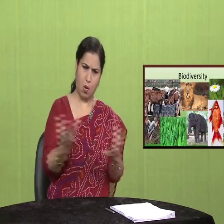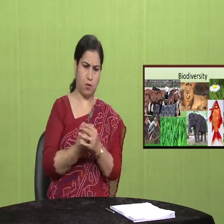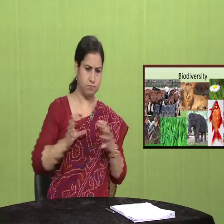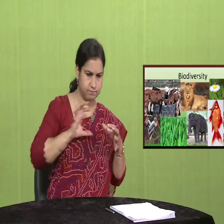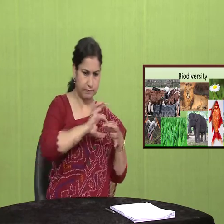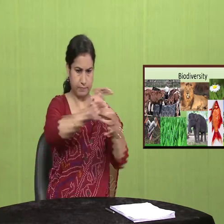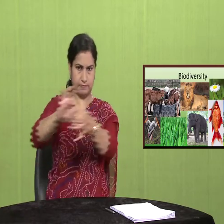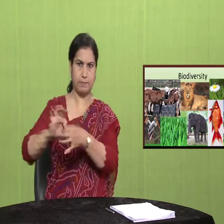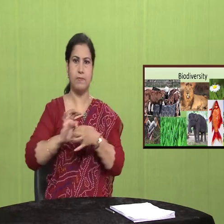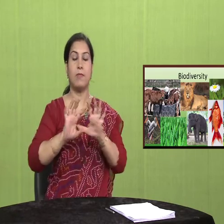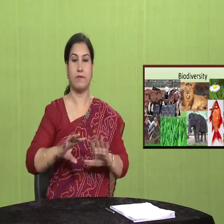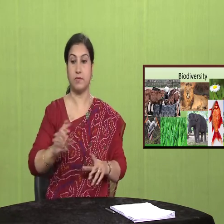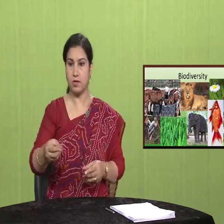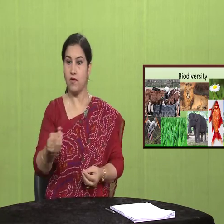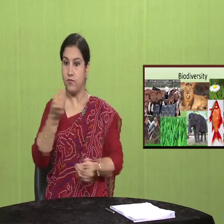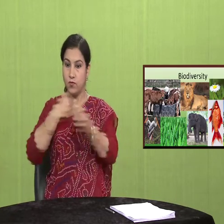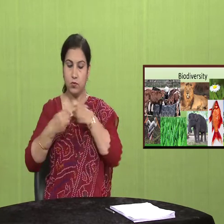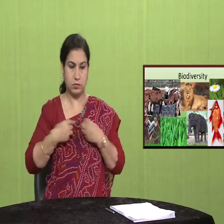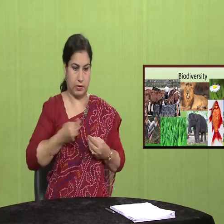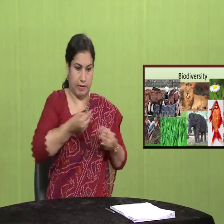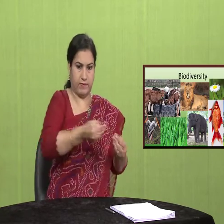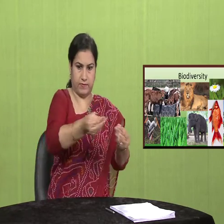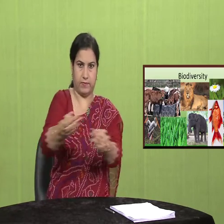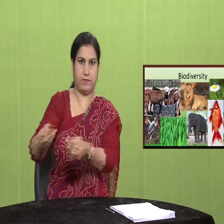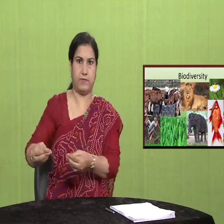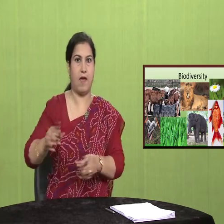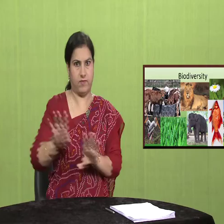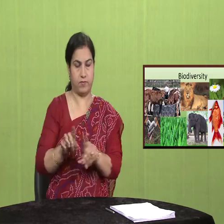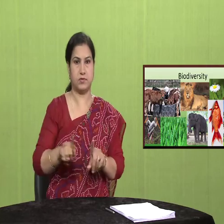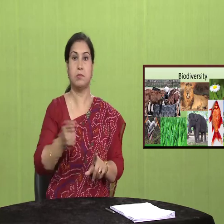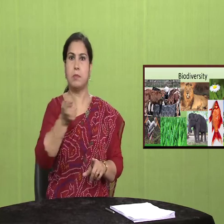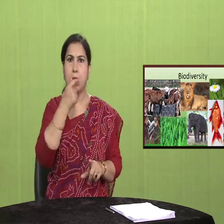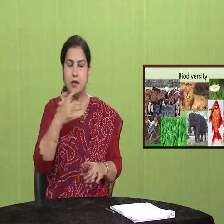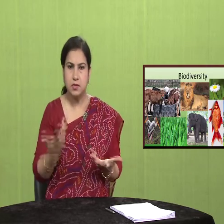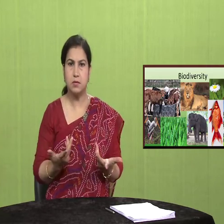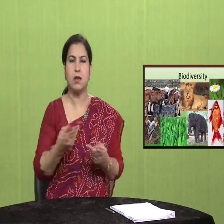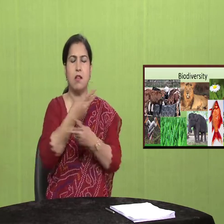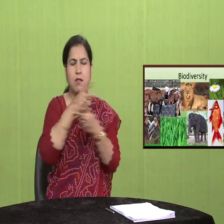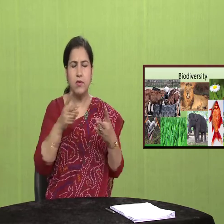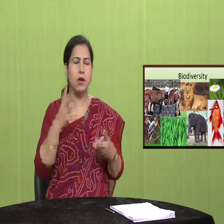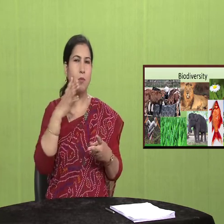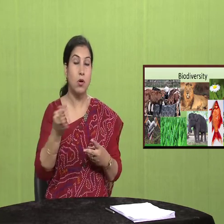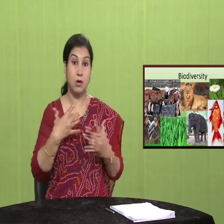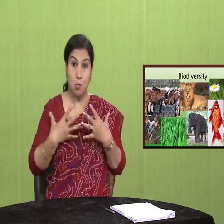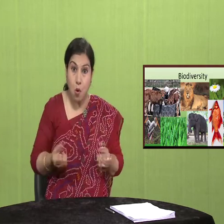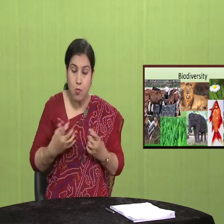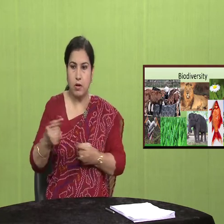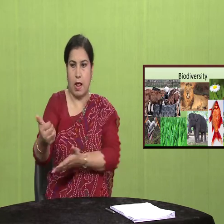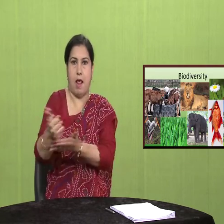food, fuel, medicine, and other essentials without which